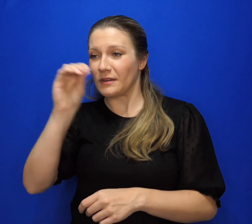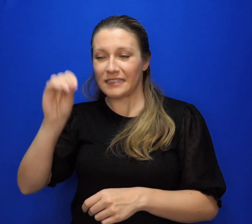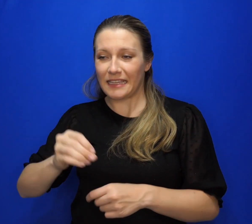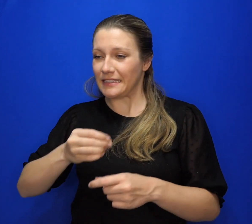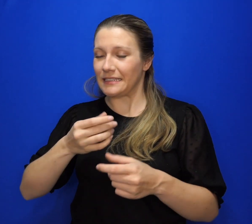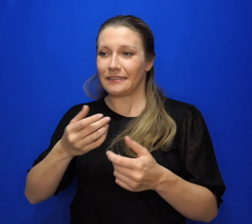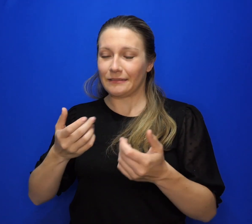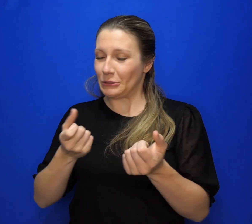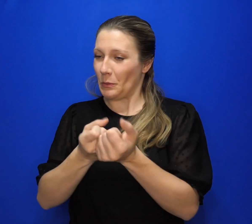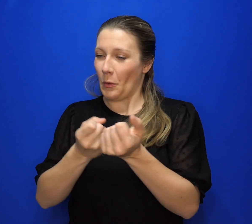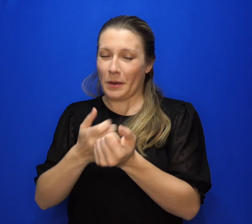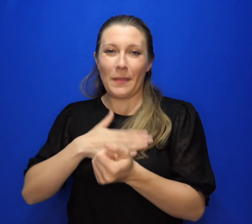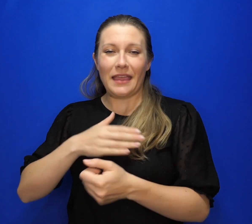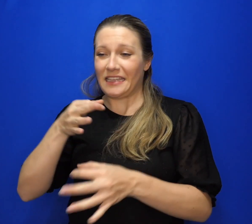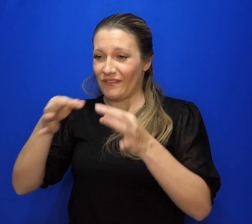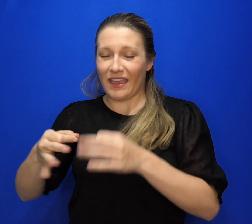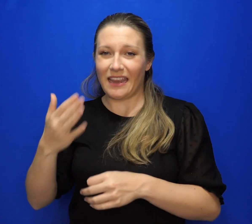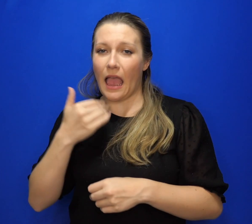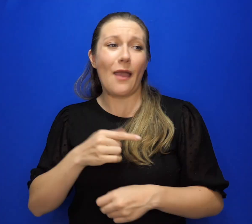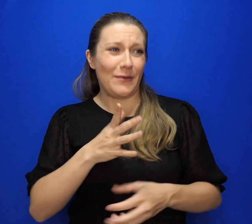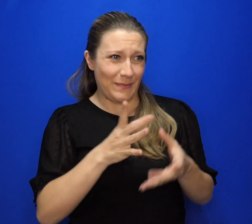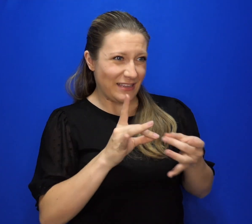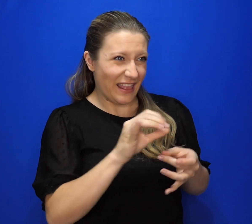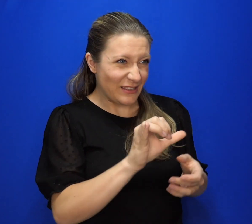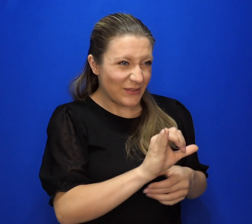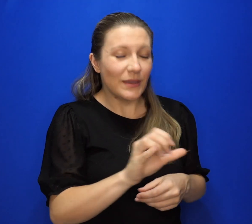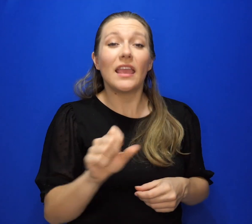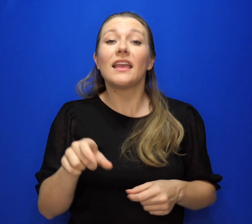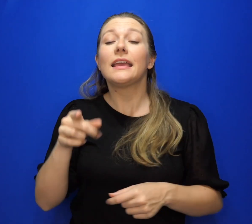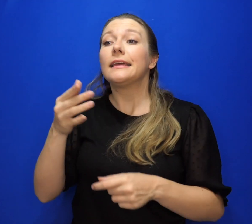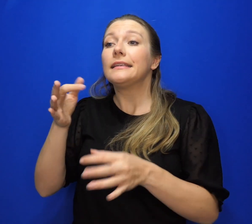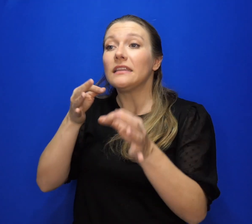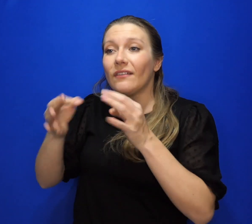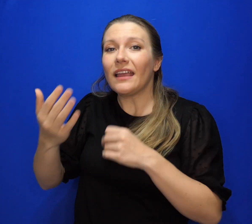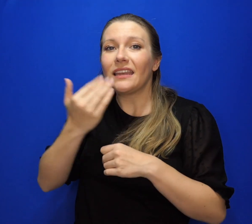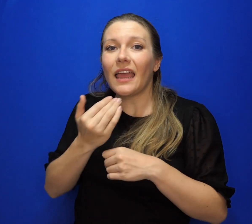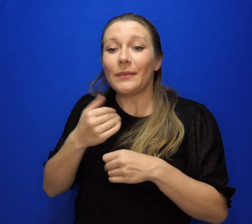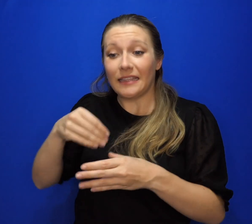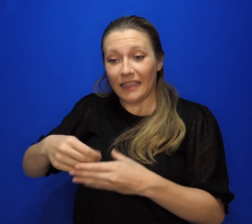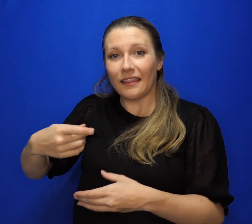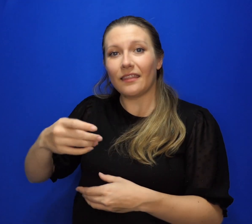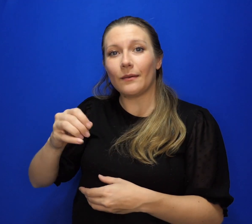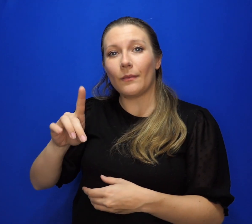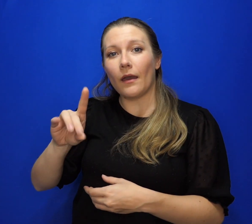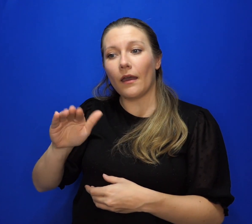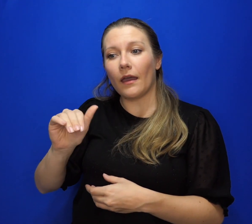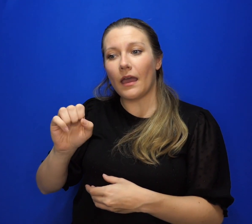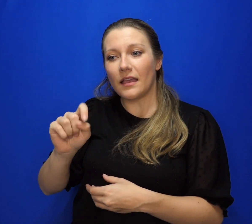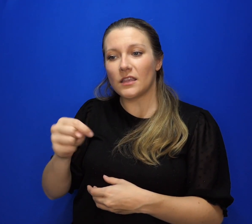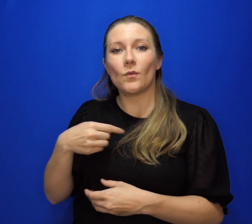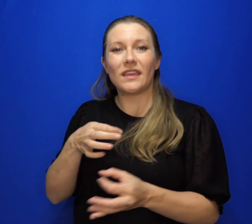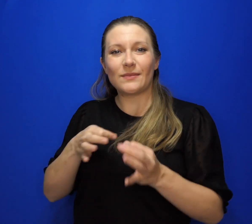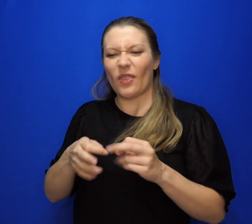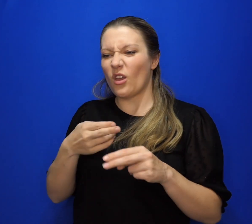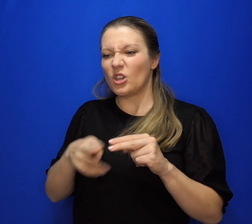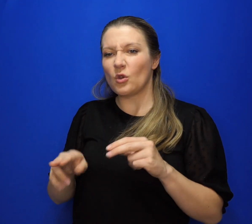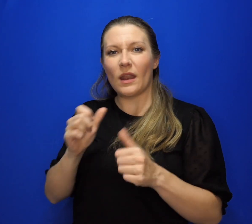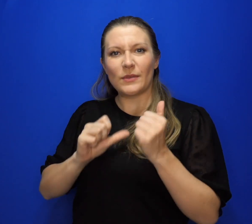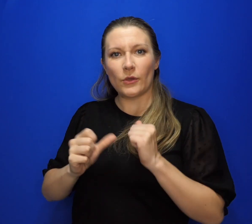to. There's simple terms that we explain simply. So you can listen through them. They're short episodes. And when you leave the episode, you go, okay, I know